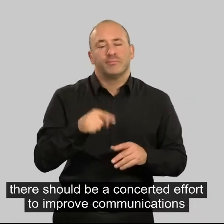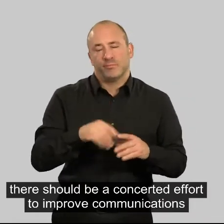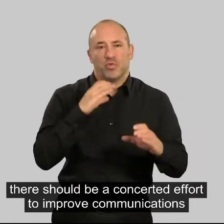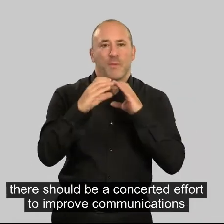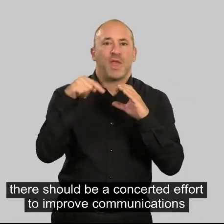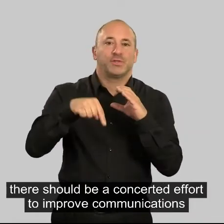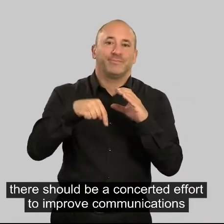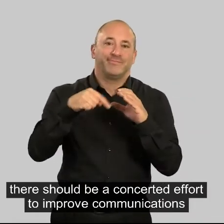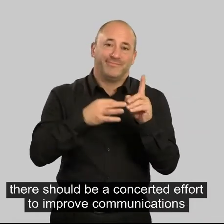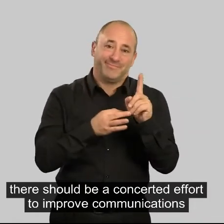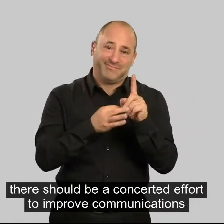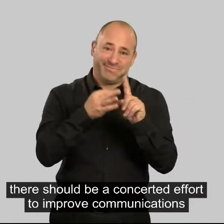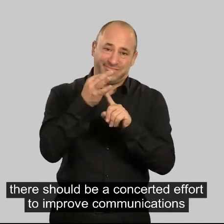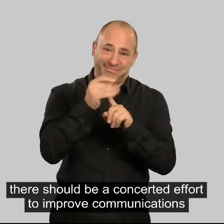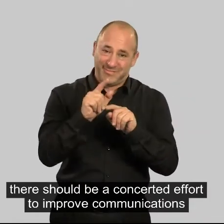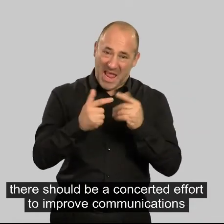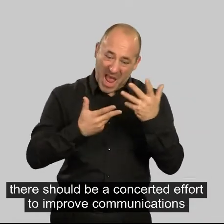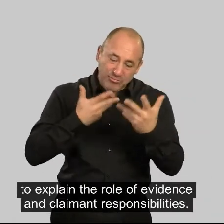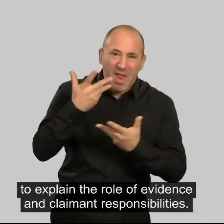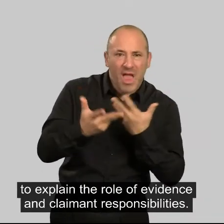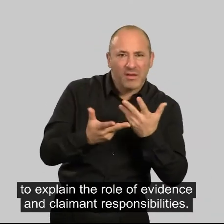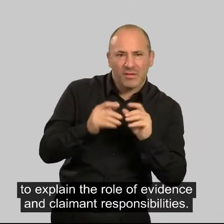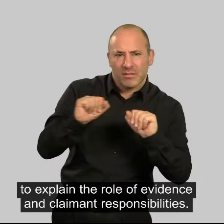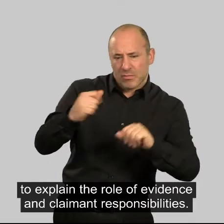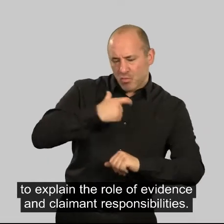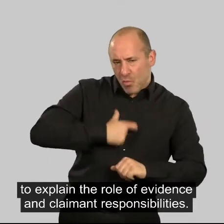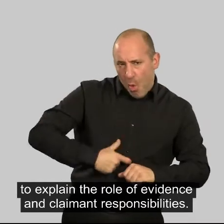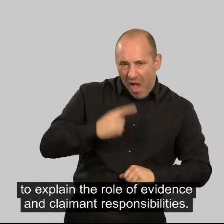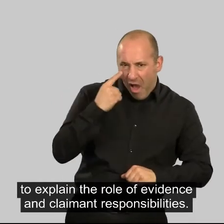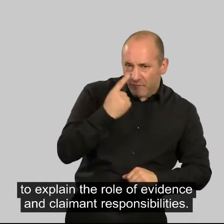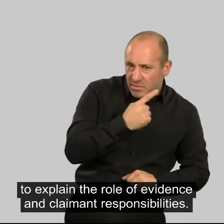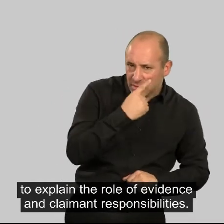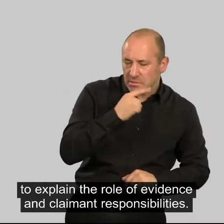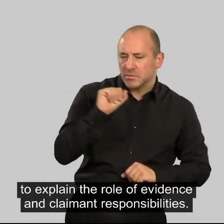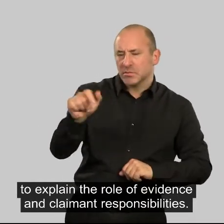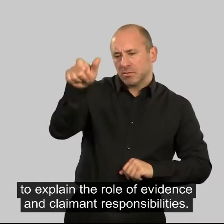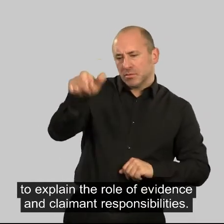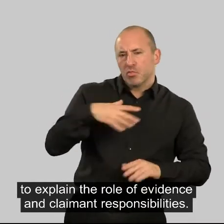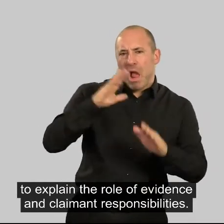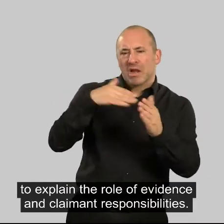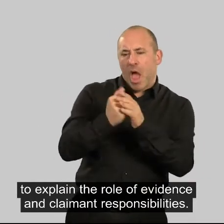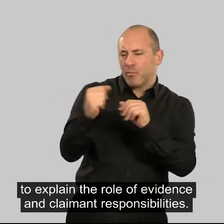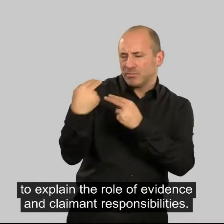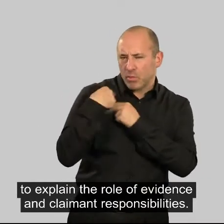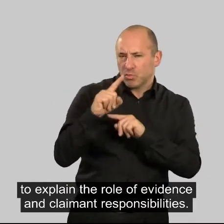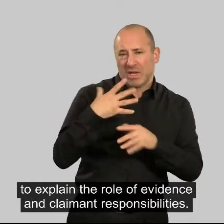improve communications to explain the role of evidence and claimant responsibilities.